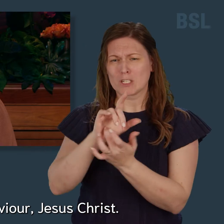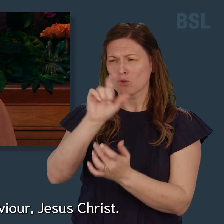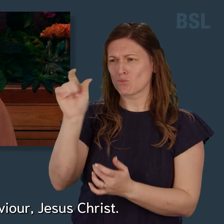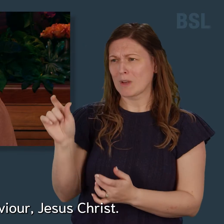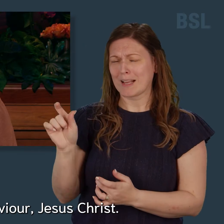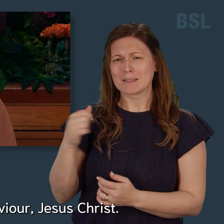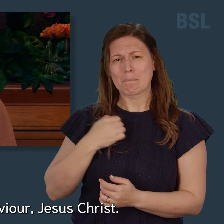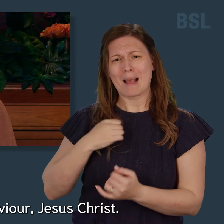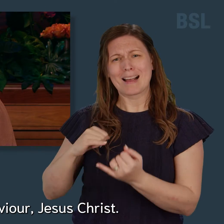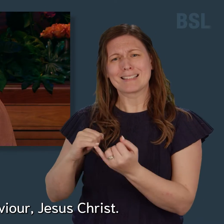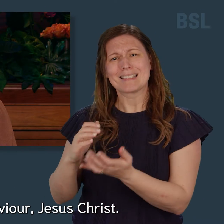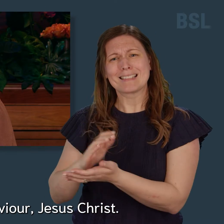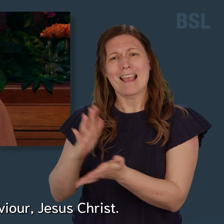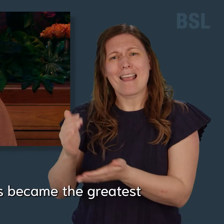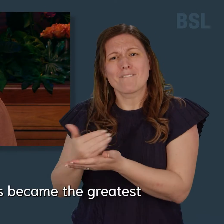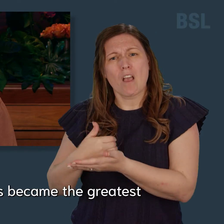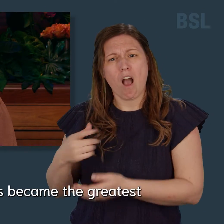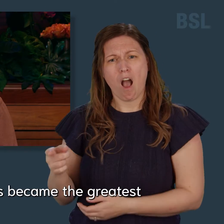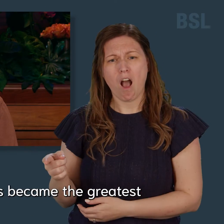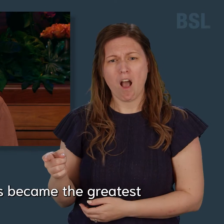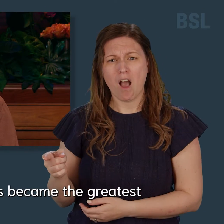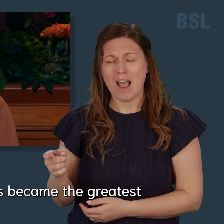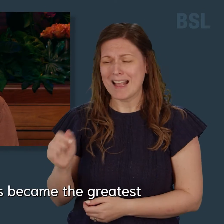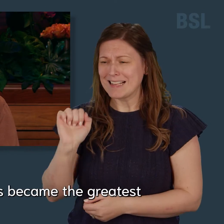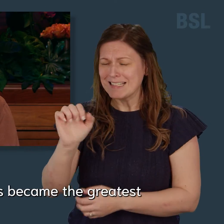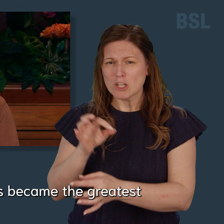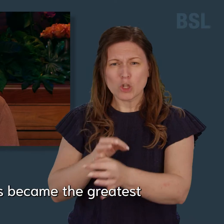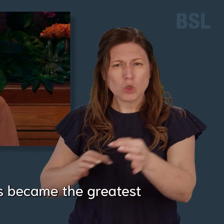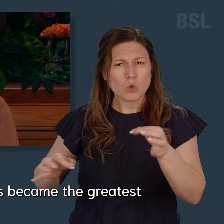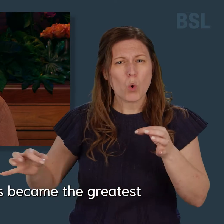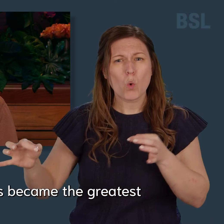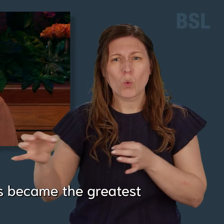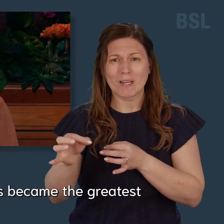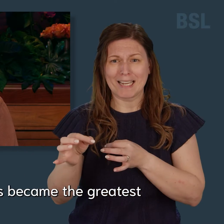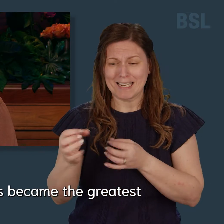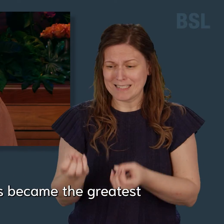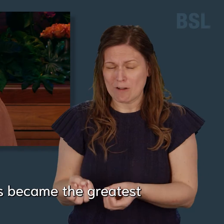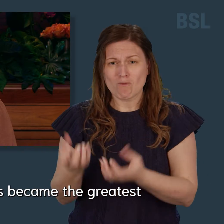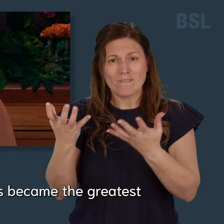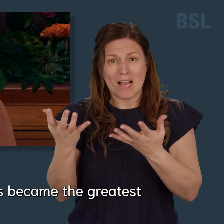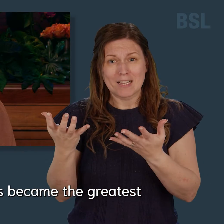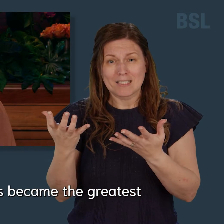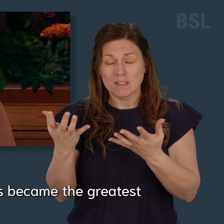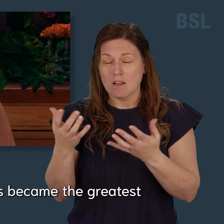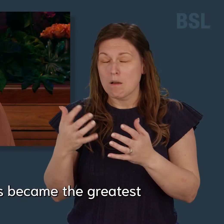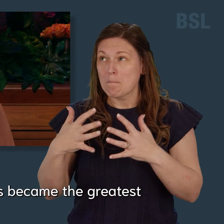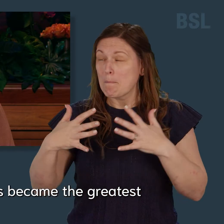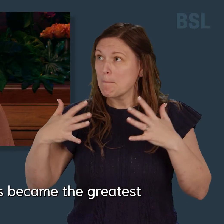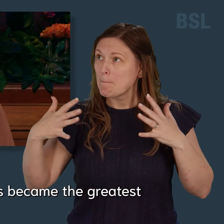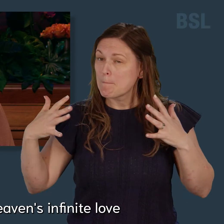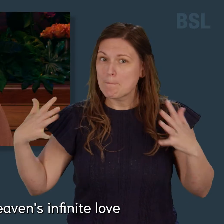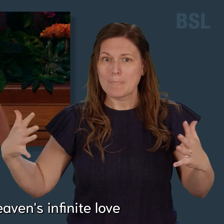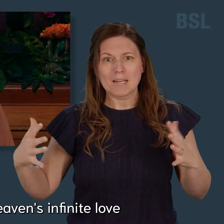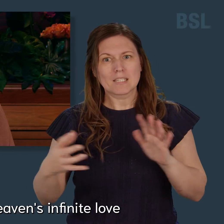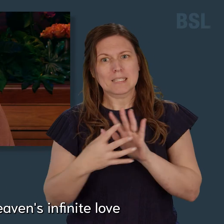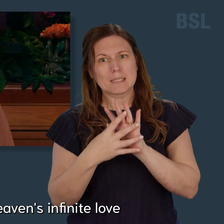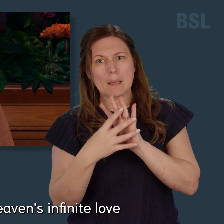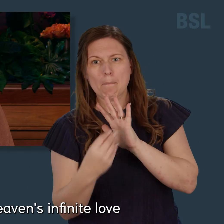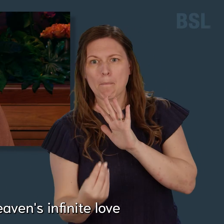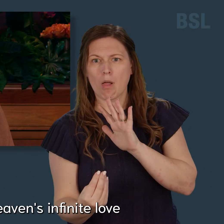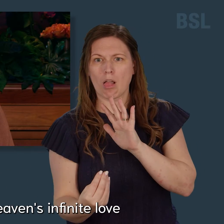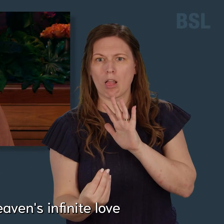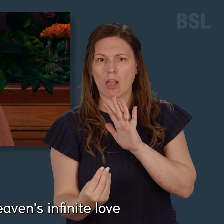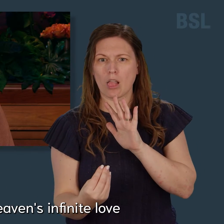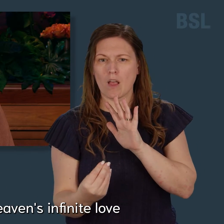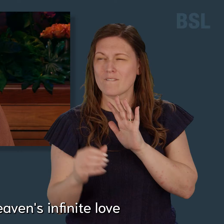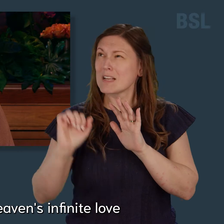my Savior Jesus Christ. His atoning sacrifice for us became the greatest symbol of his and